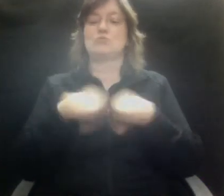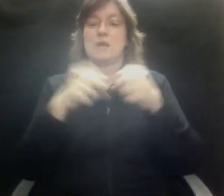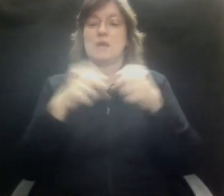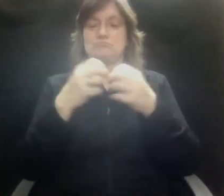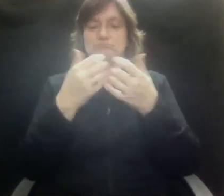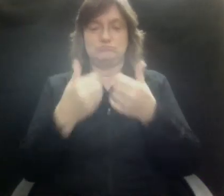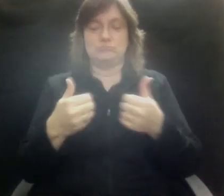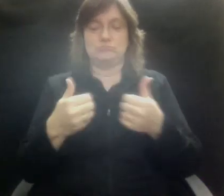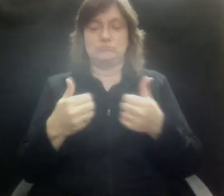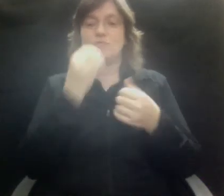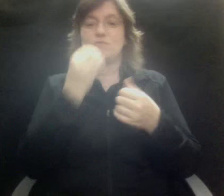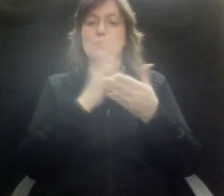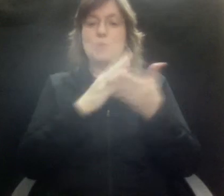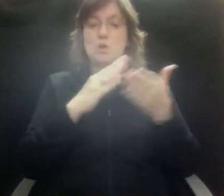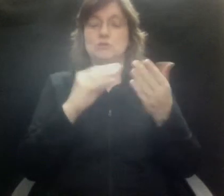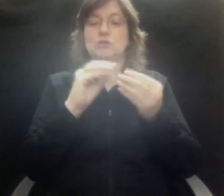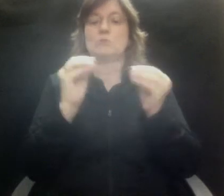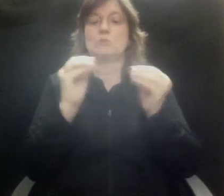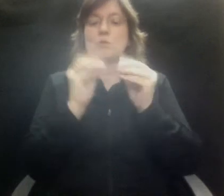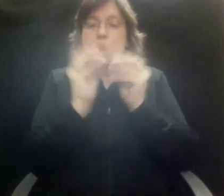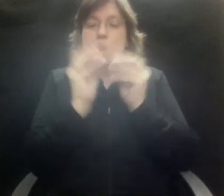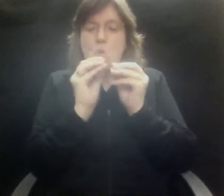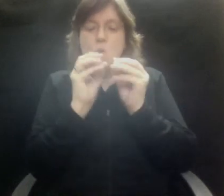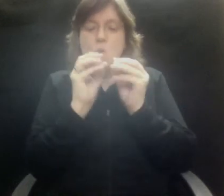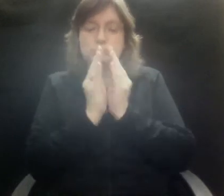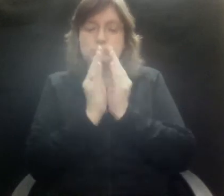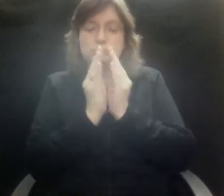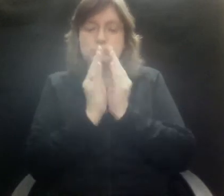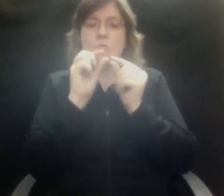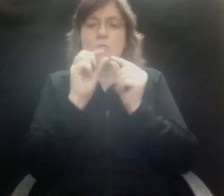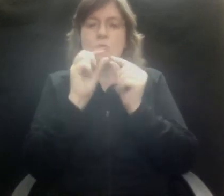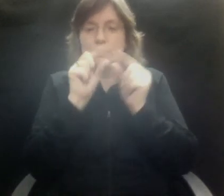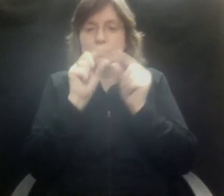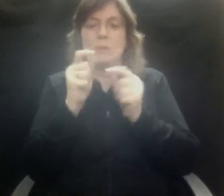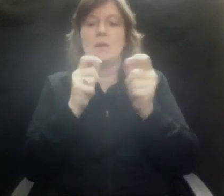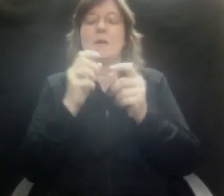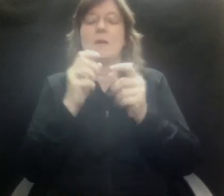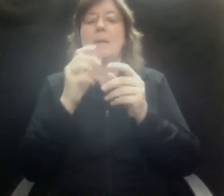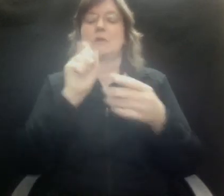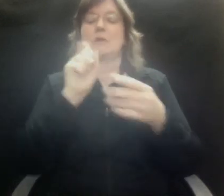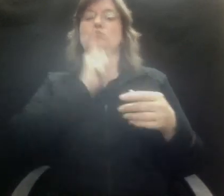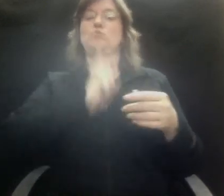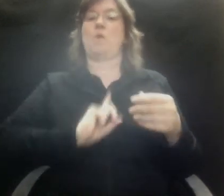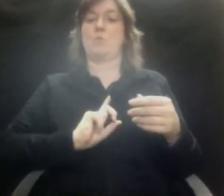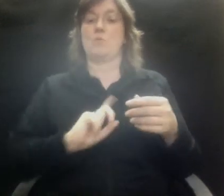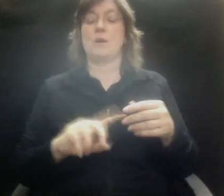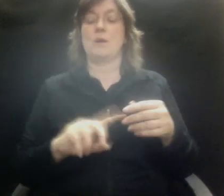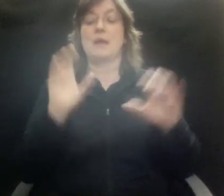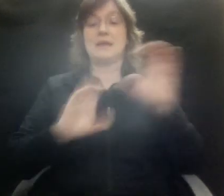particles into smaller, more manageable pieces. Additionally, in your mouth, chemical digestion